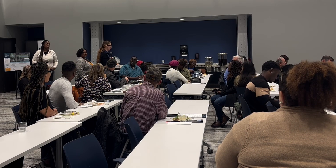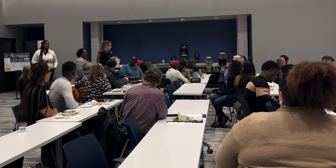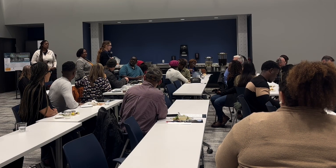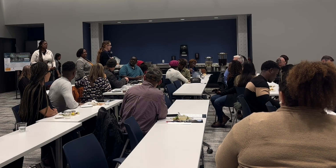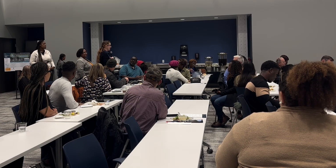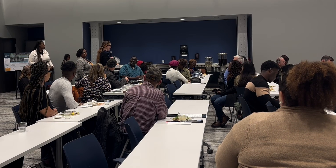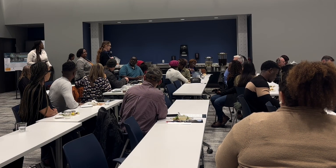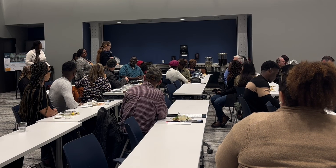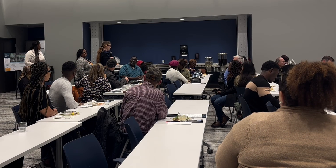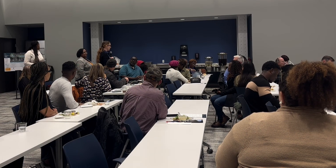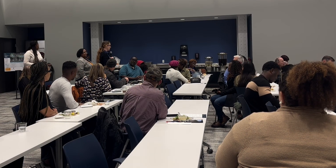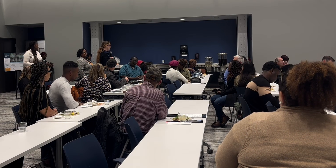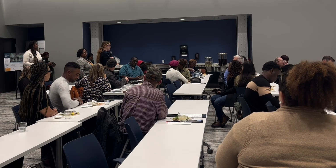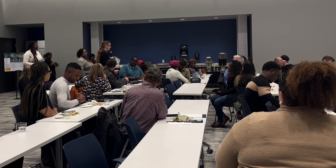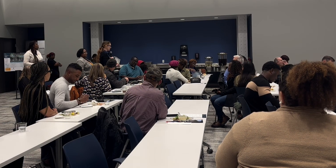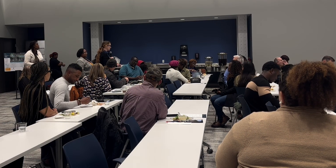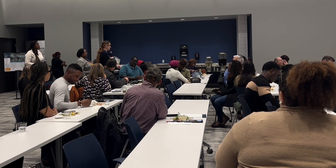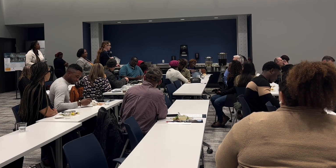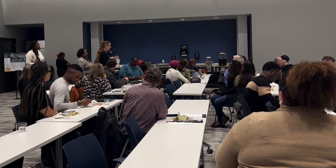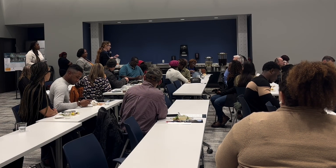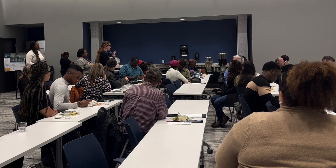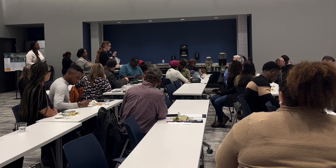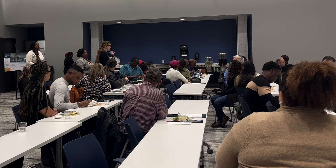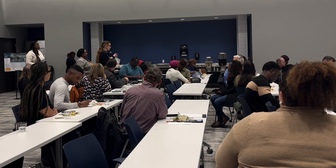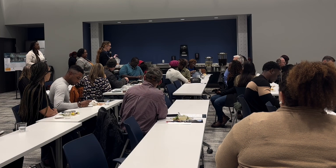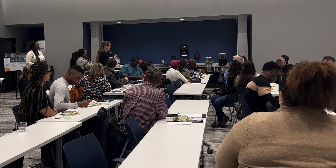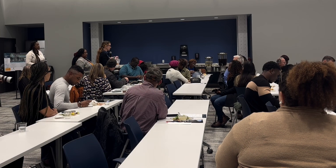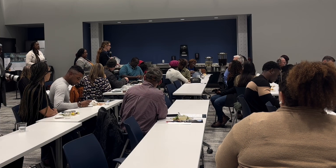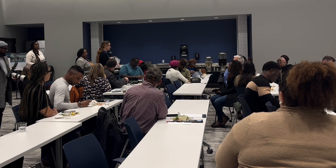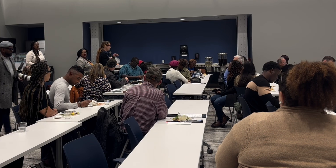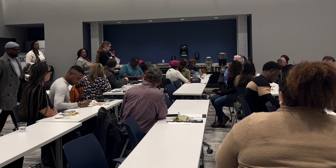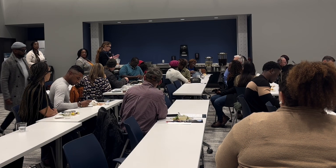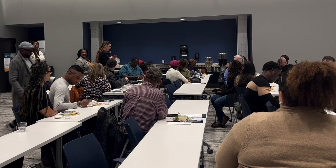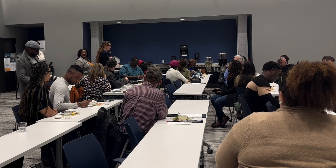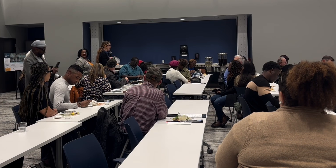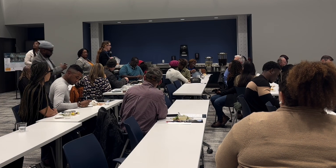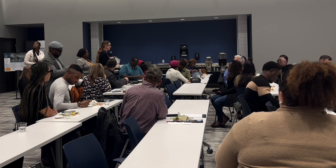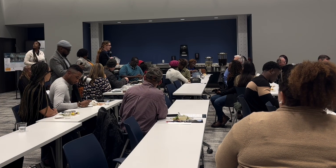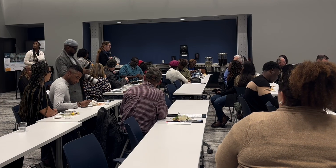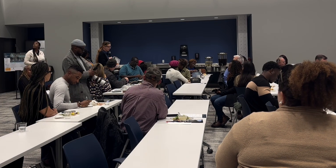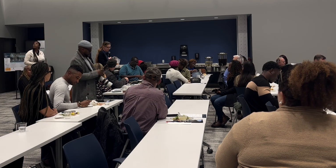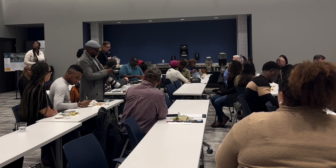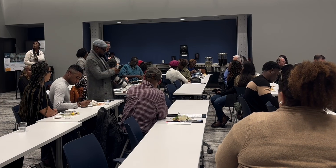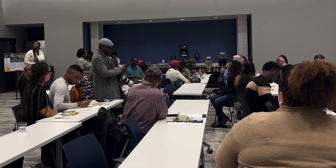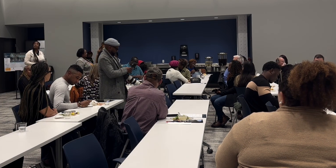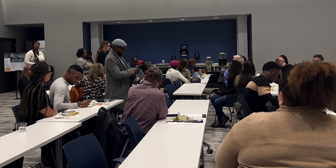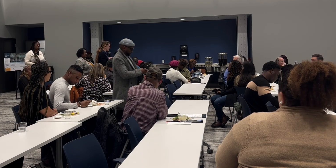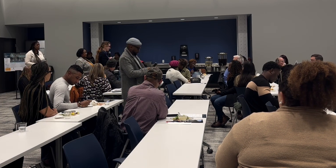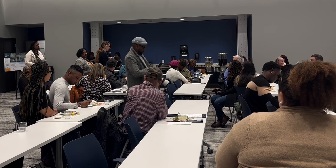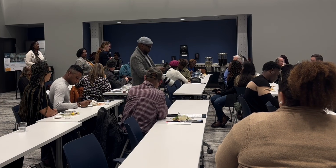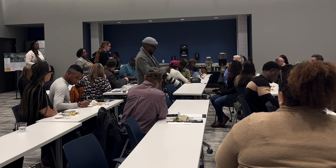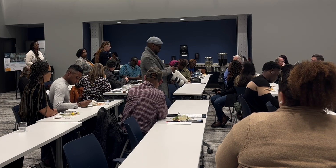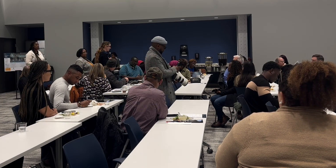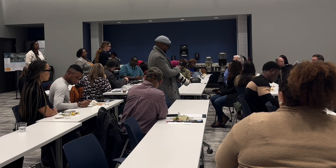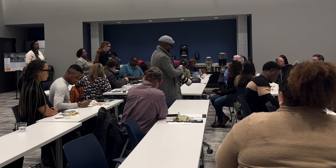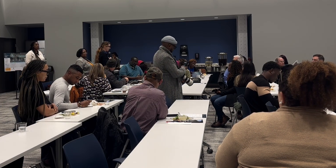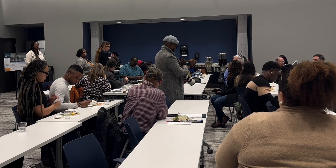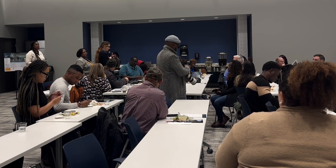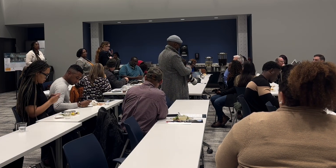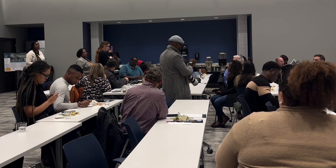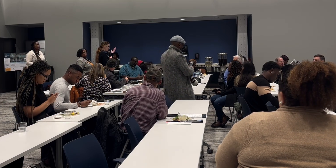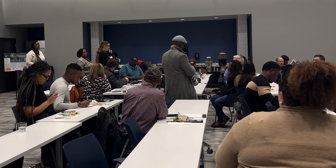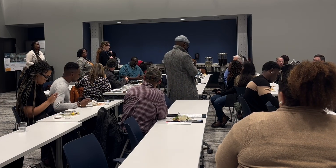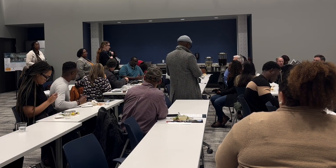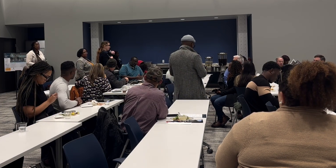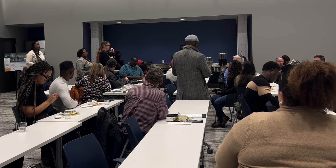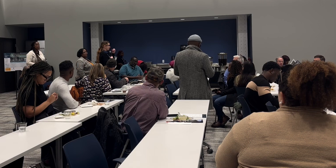city of Buffalo. And so each site has its own challenges. But yes, in this specific case, we are